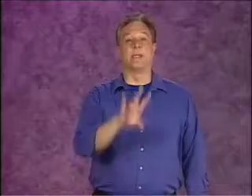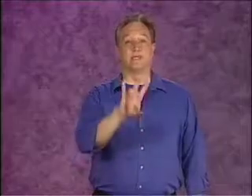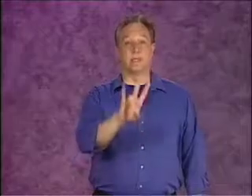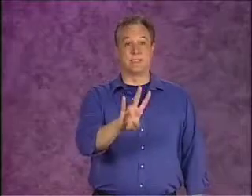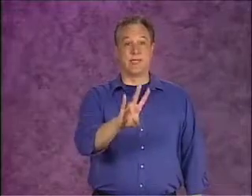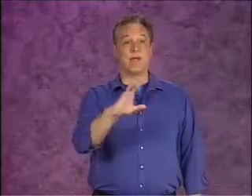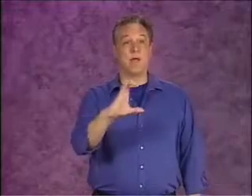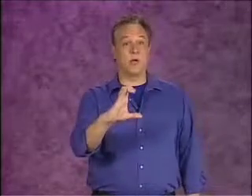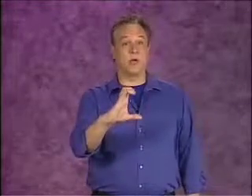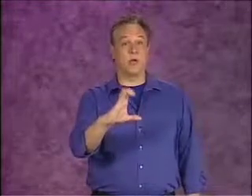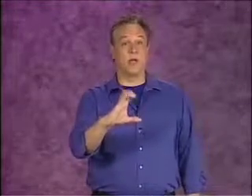It's